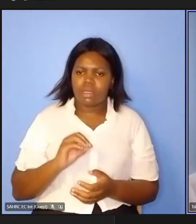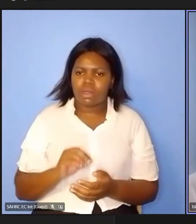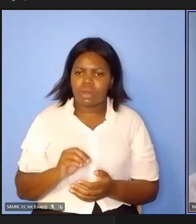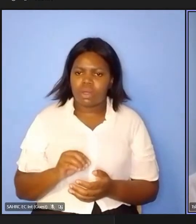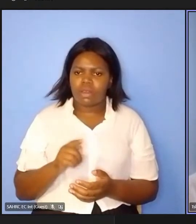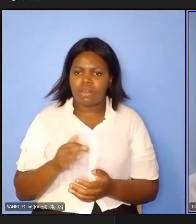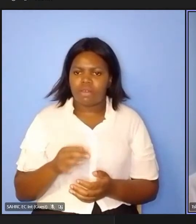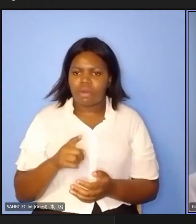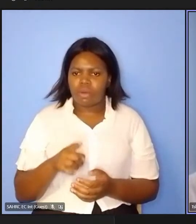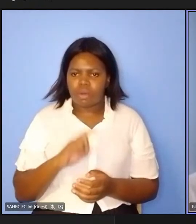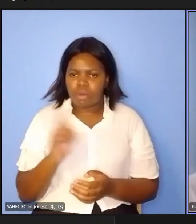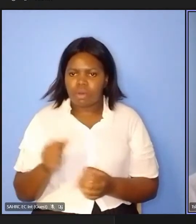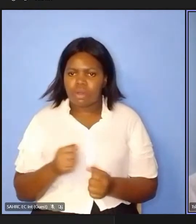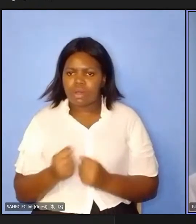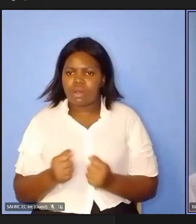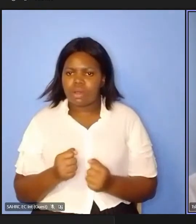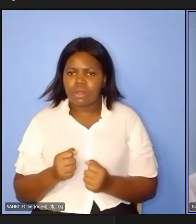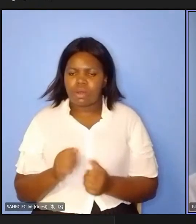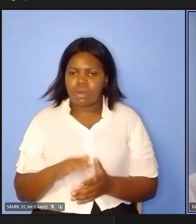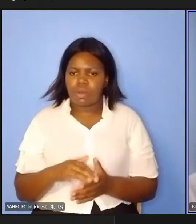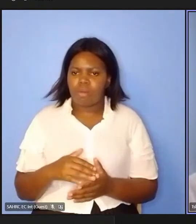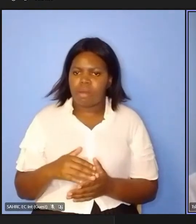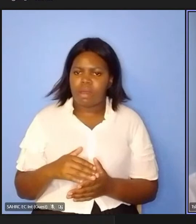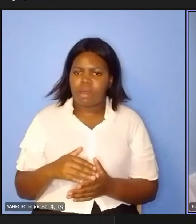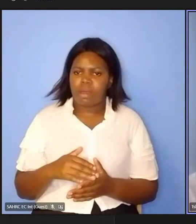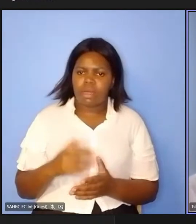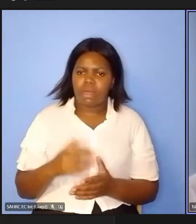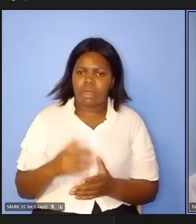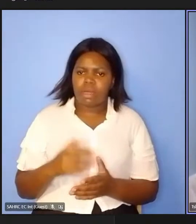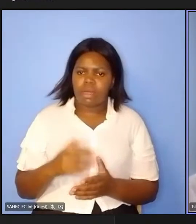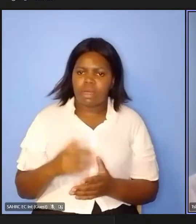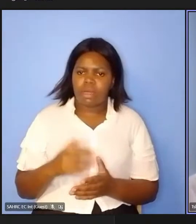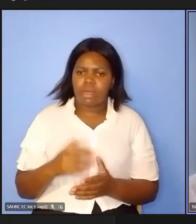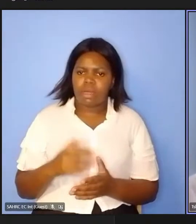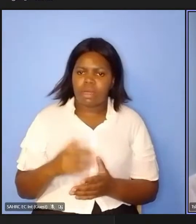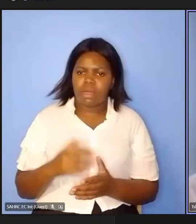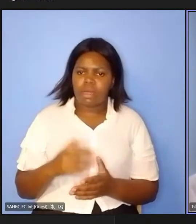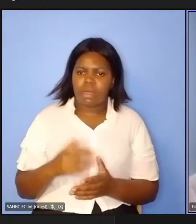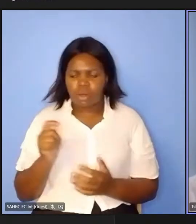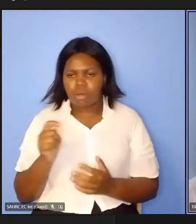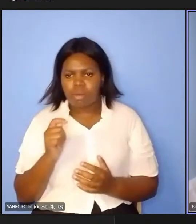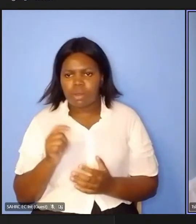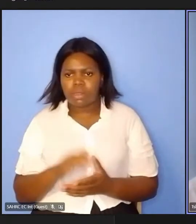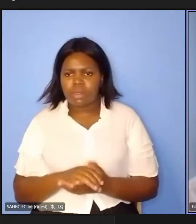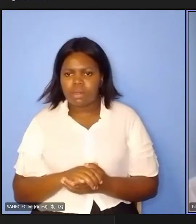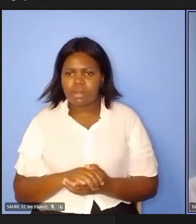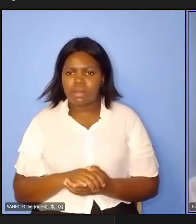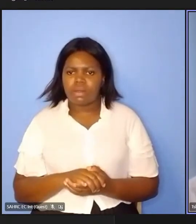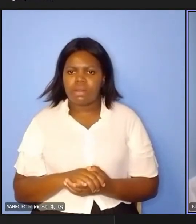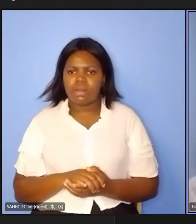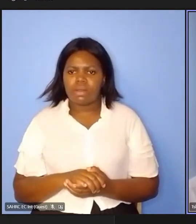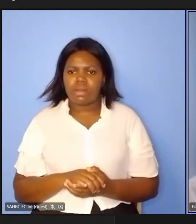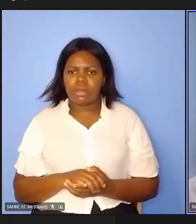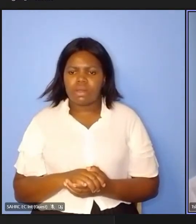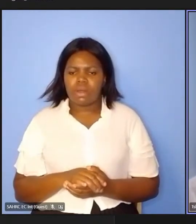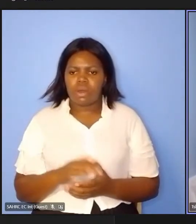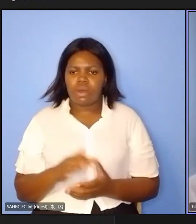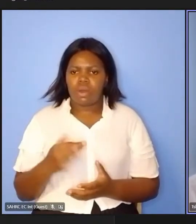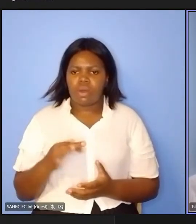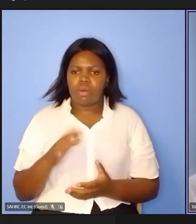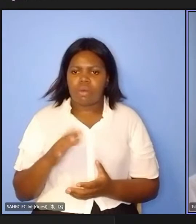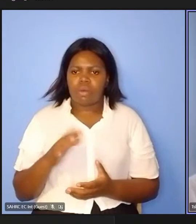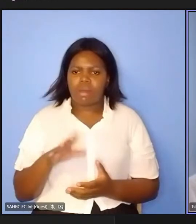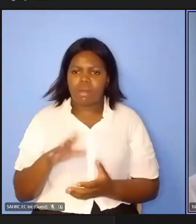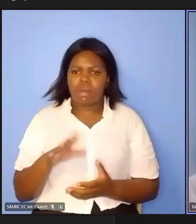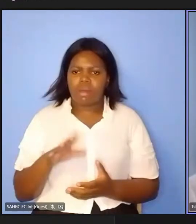up and cut her hair, or even worse, leave school. It also led to their parent knowing about it because their parent got called in, and we know